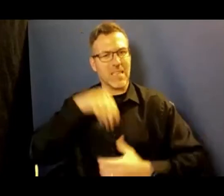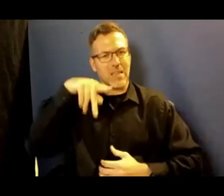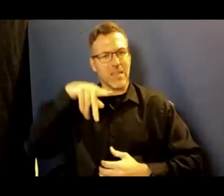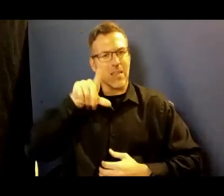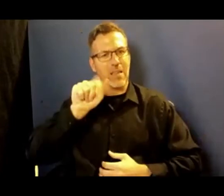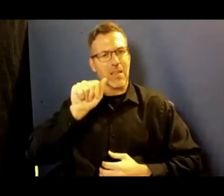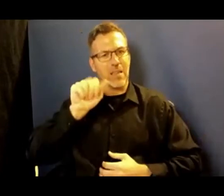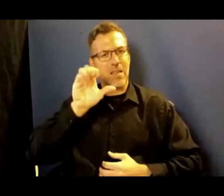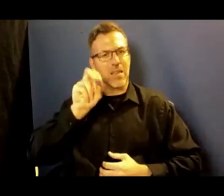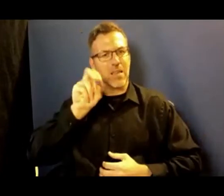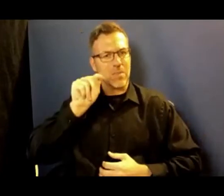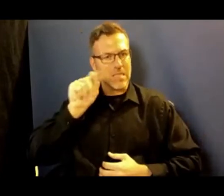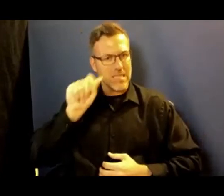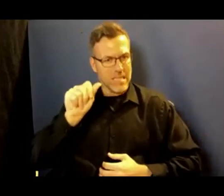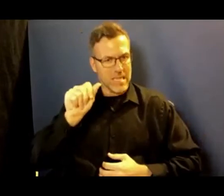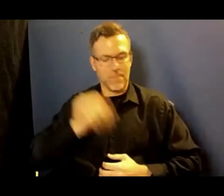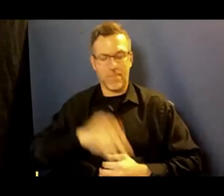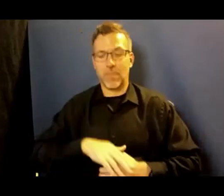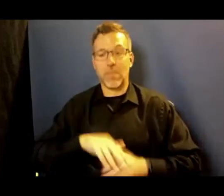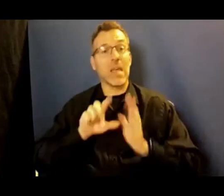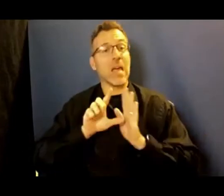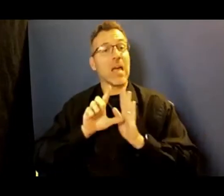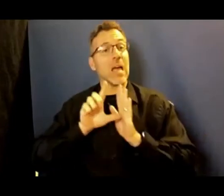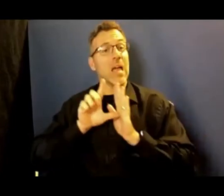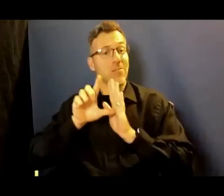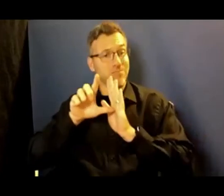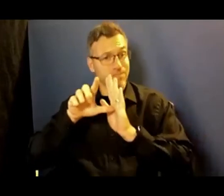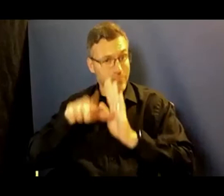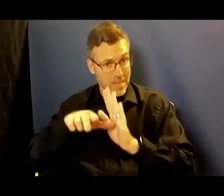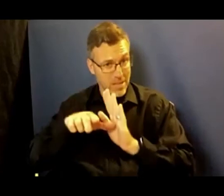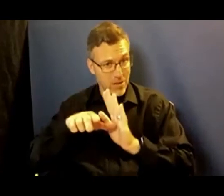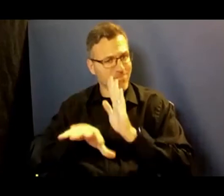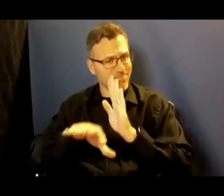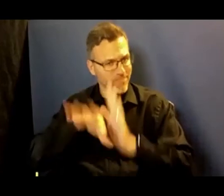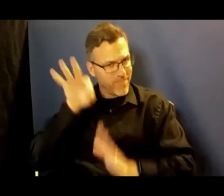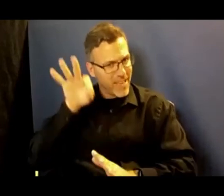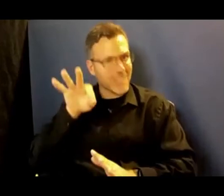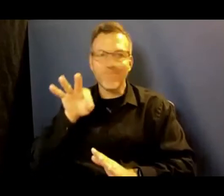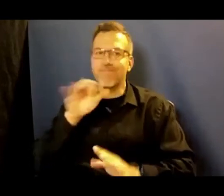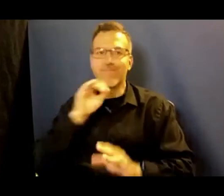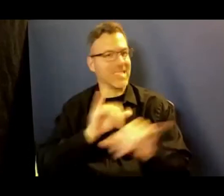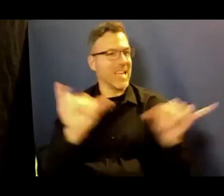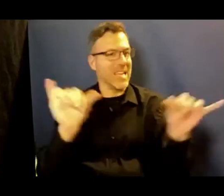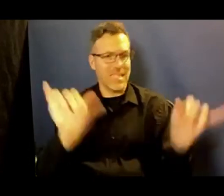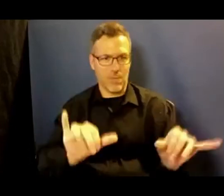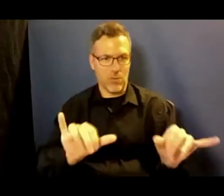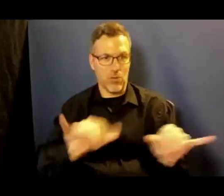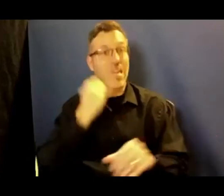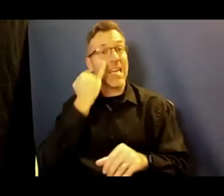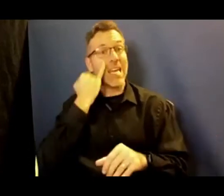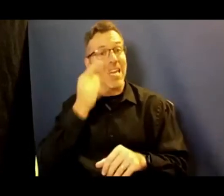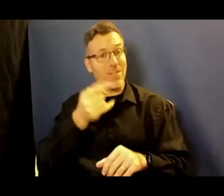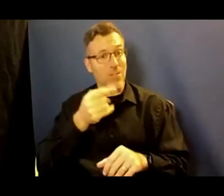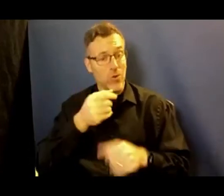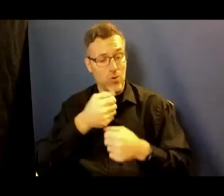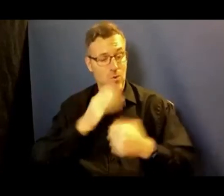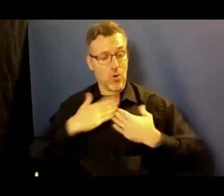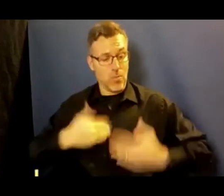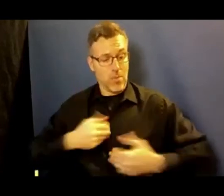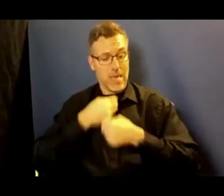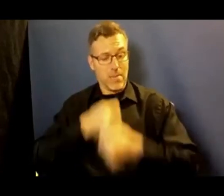not similar. When you make antibodies to the spike protein, you do not make antibodies to the placenta.